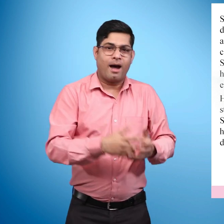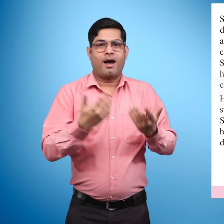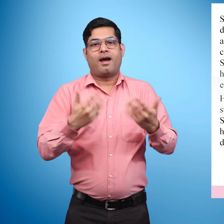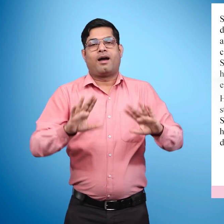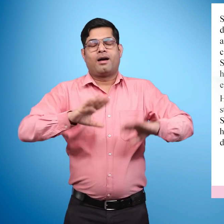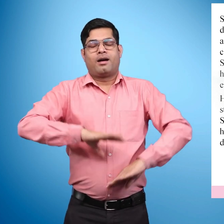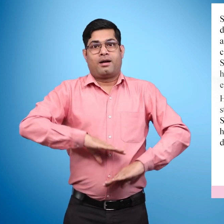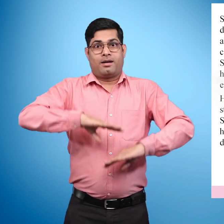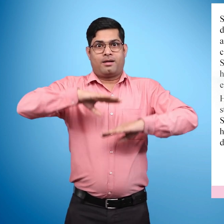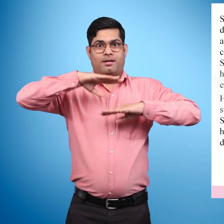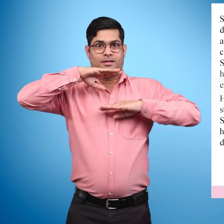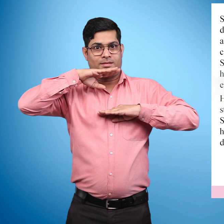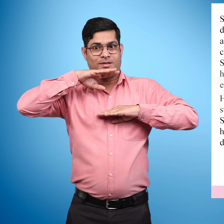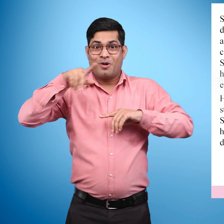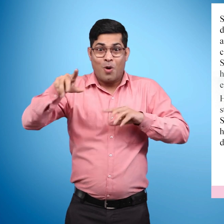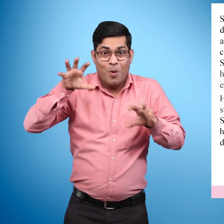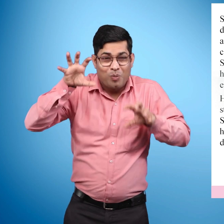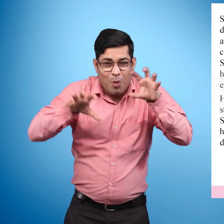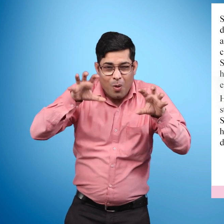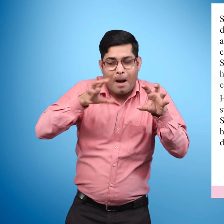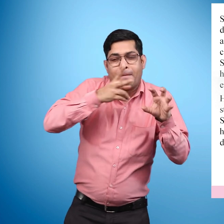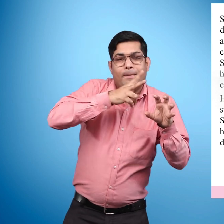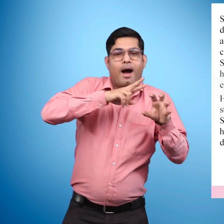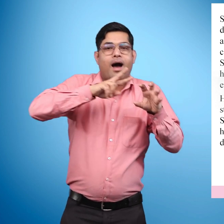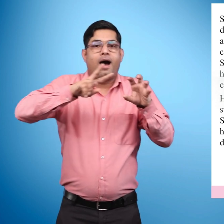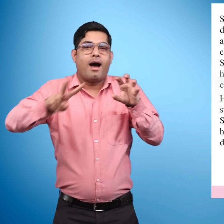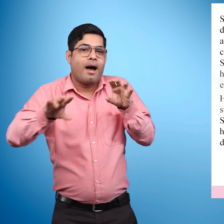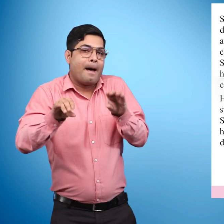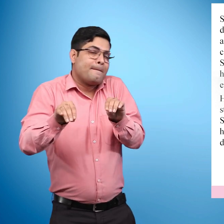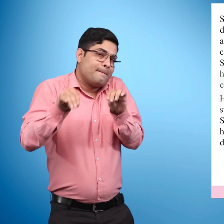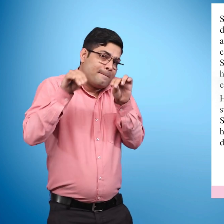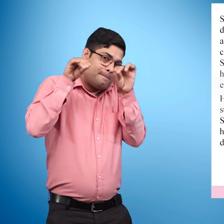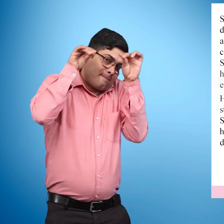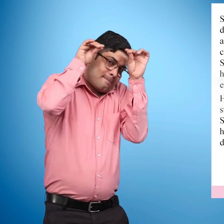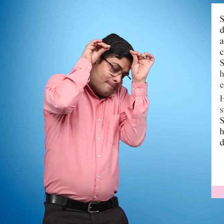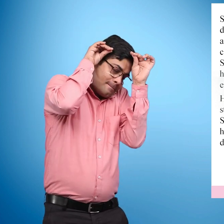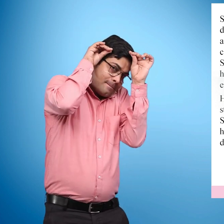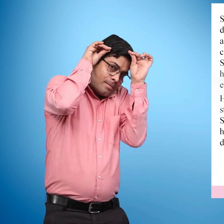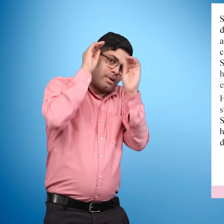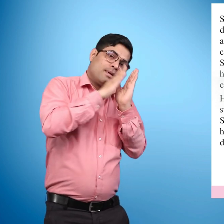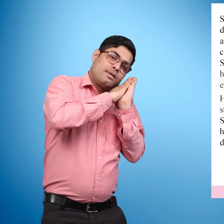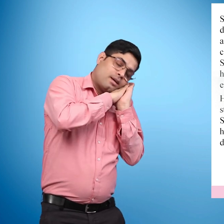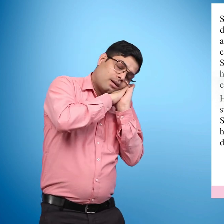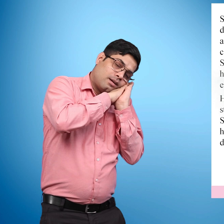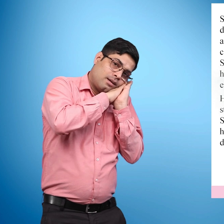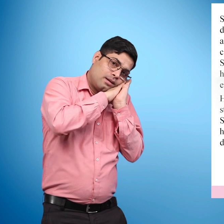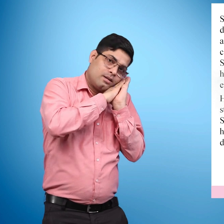Satisfied with his work, he returned to his couch and, covering his head, settled down to sleep